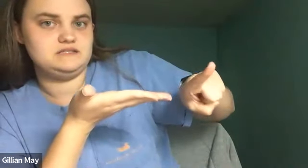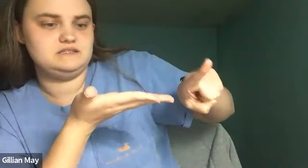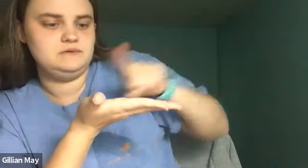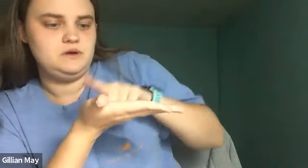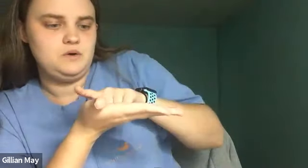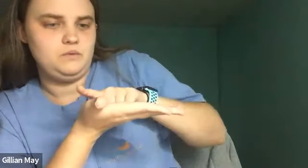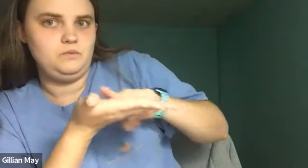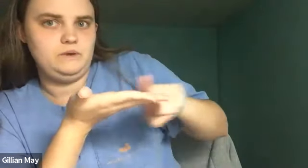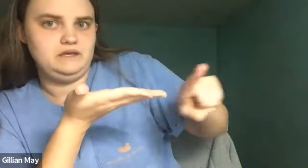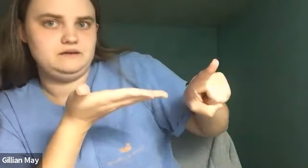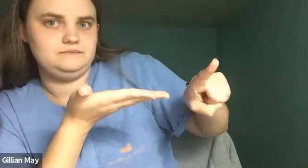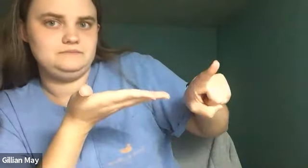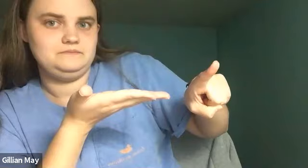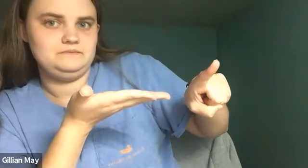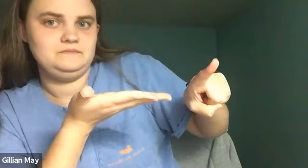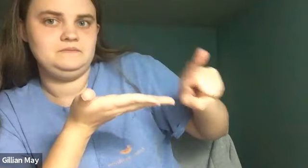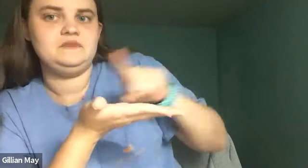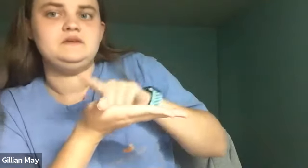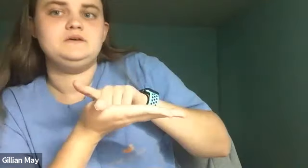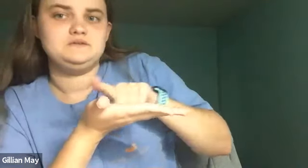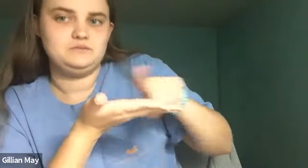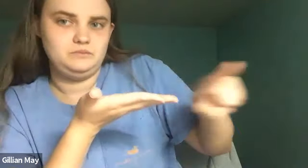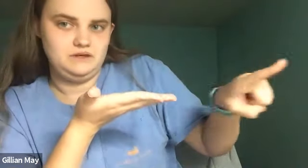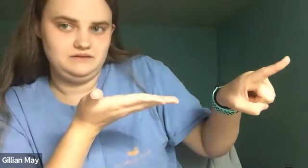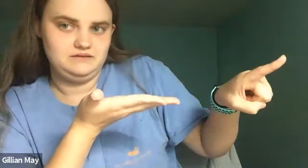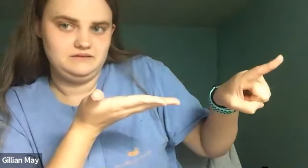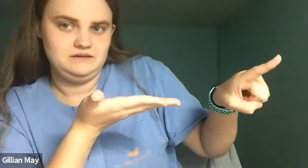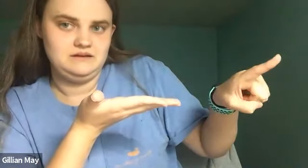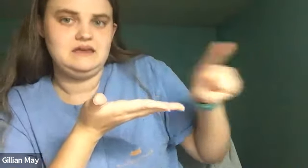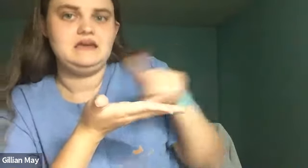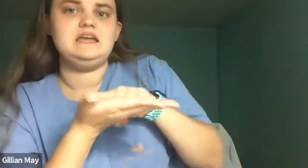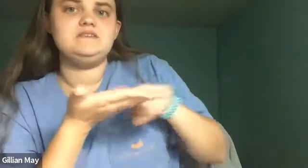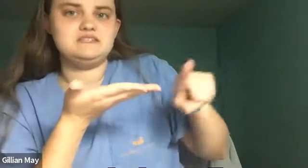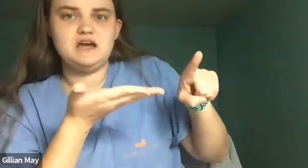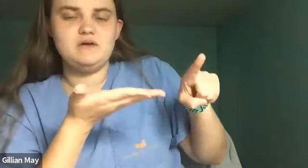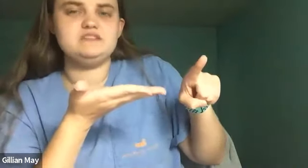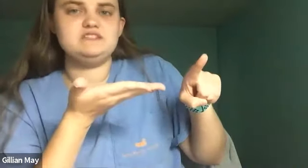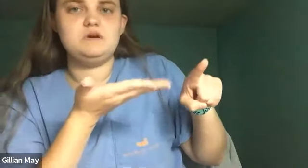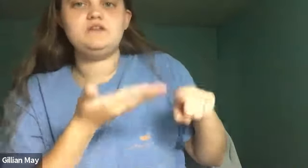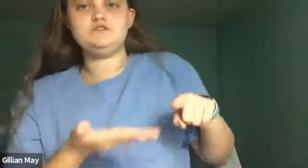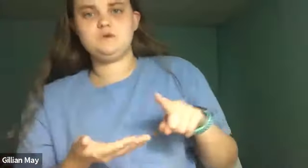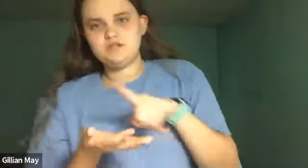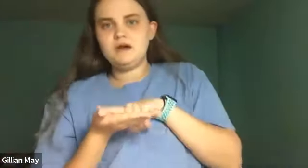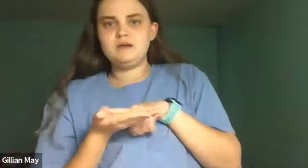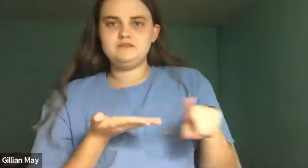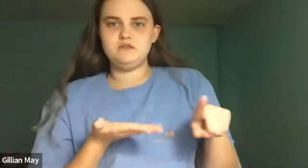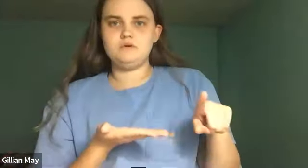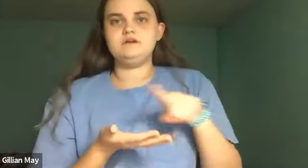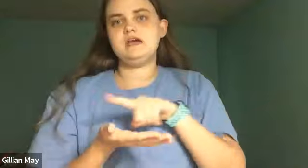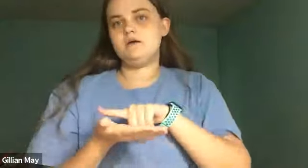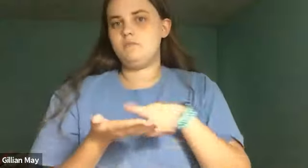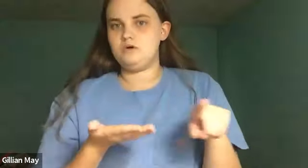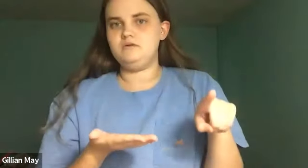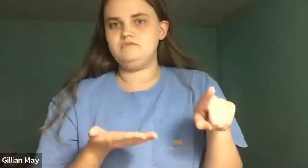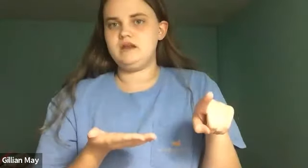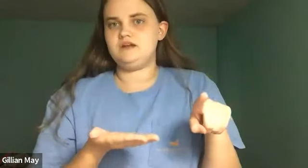across. Week. So week. And again, this is one of those where you might be lower down, more